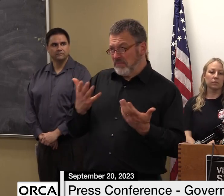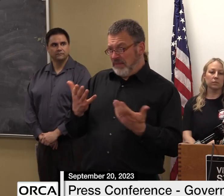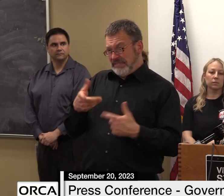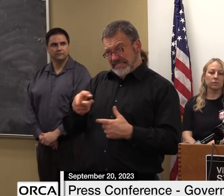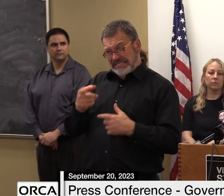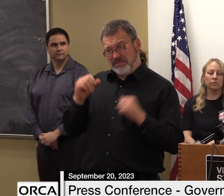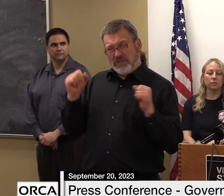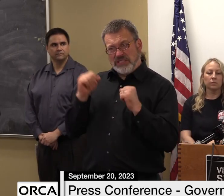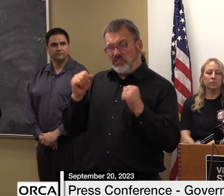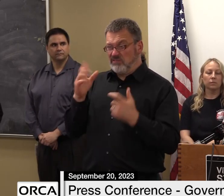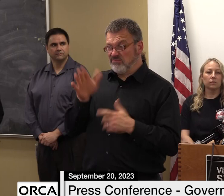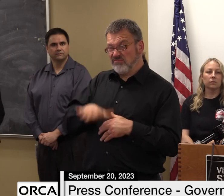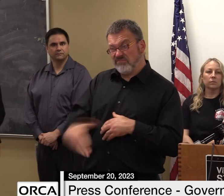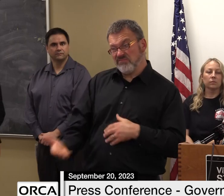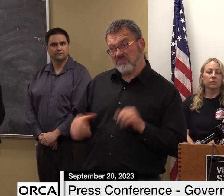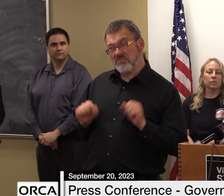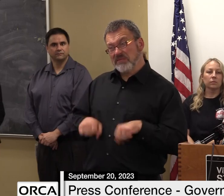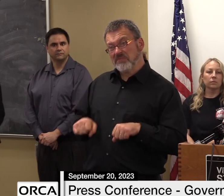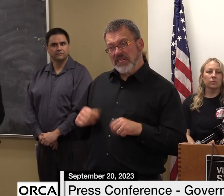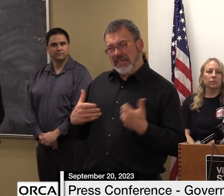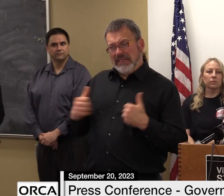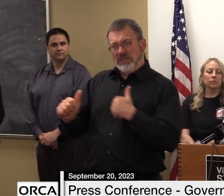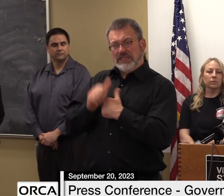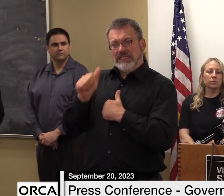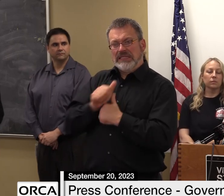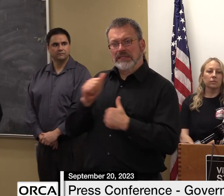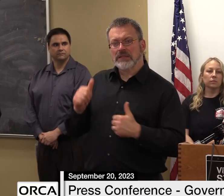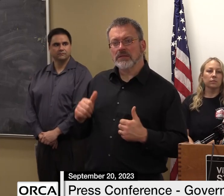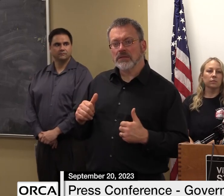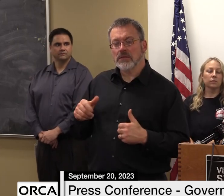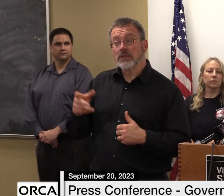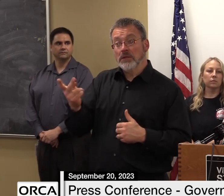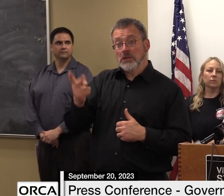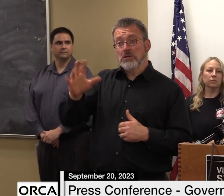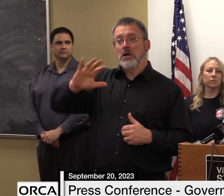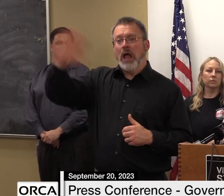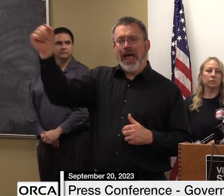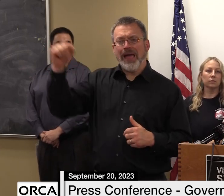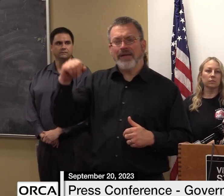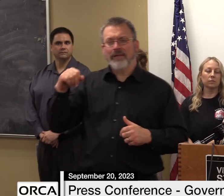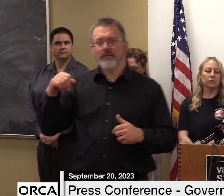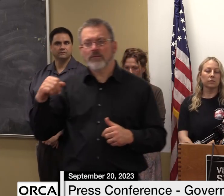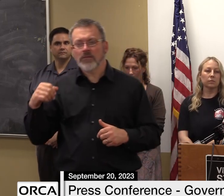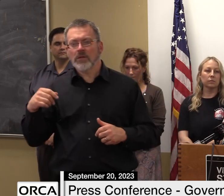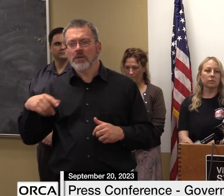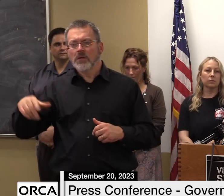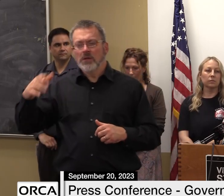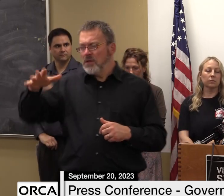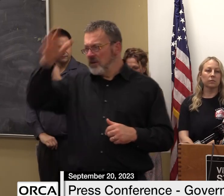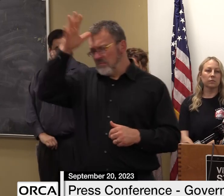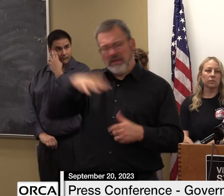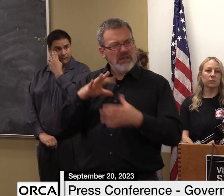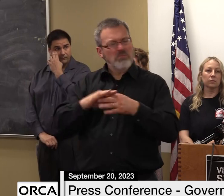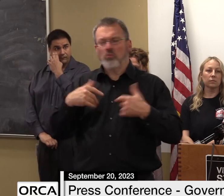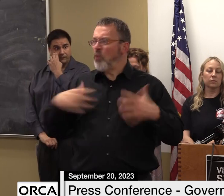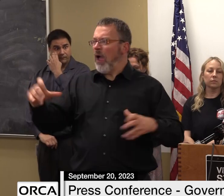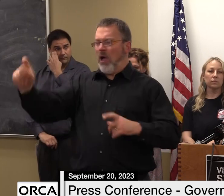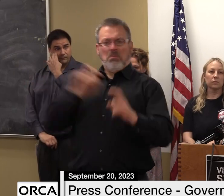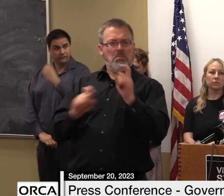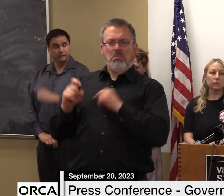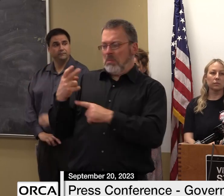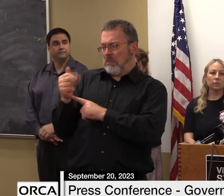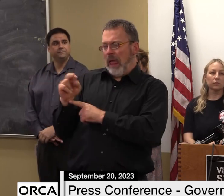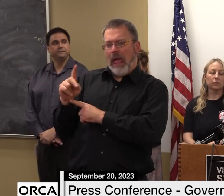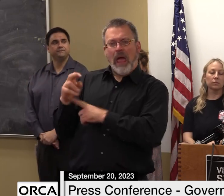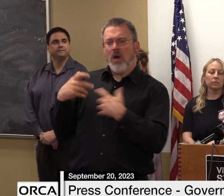Before they left the Disaster Recovery Center, the gentleman said he wasn't looking for a handout and didn't want to accept the food voucher.